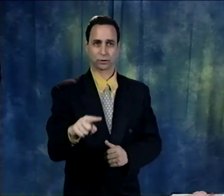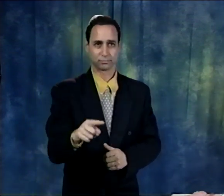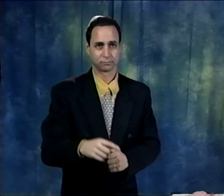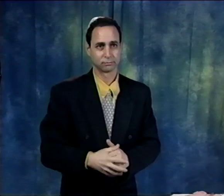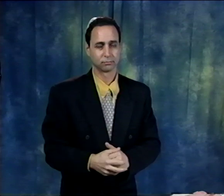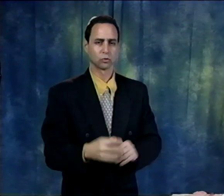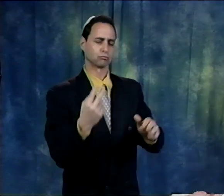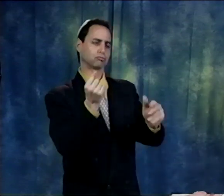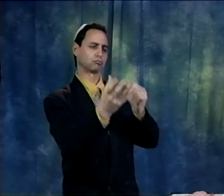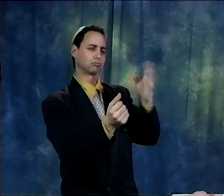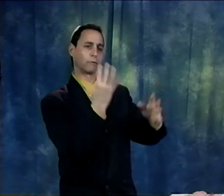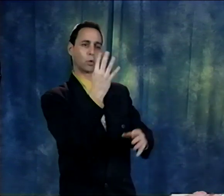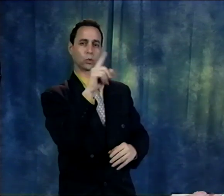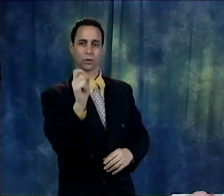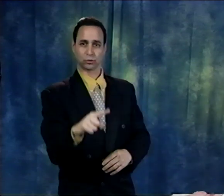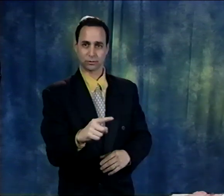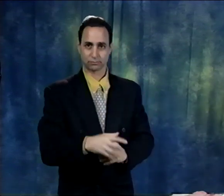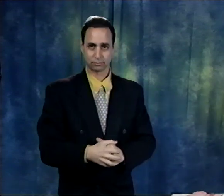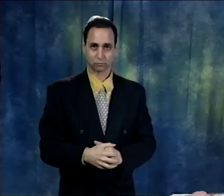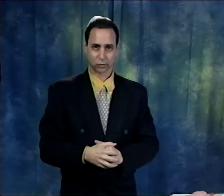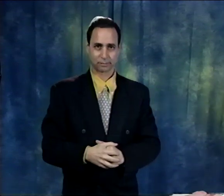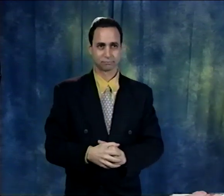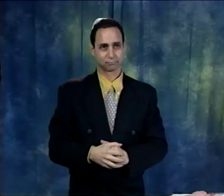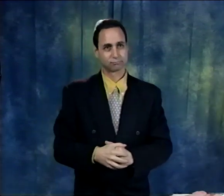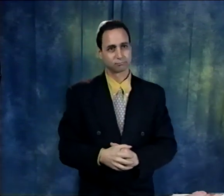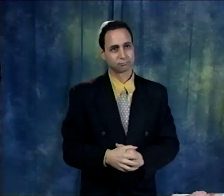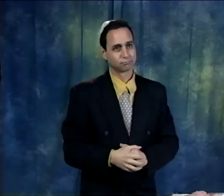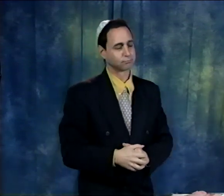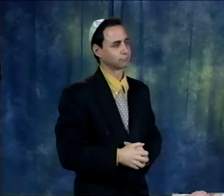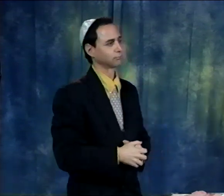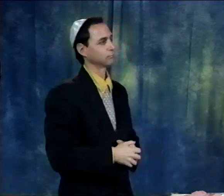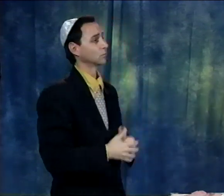the 4 questions. Okay?